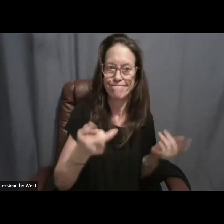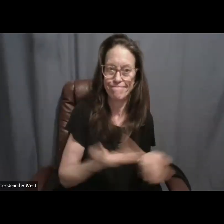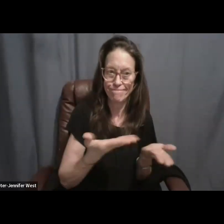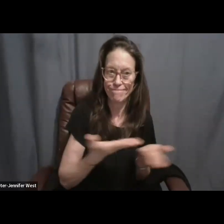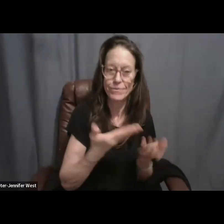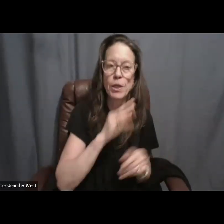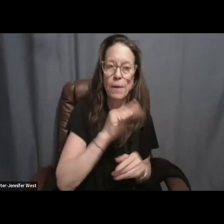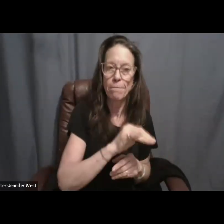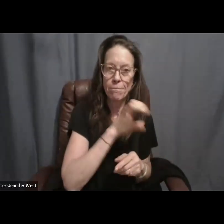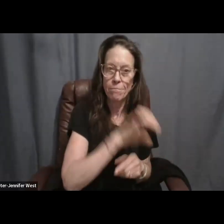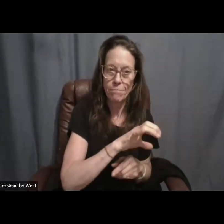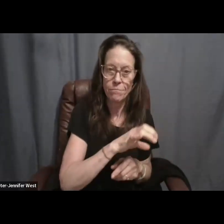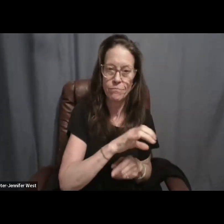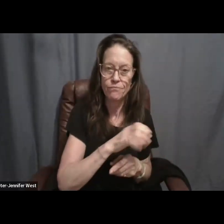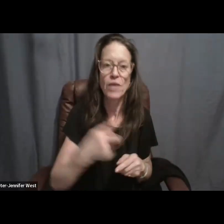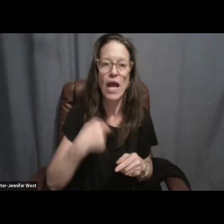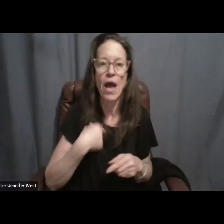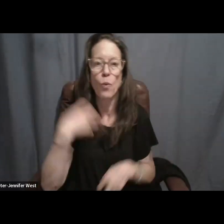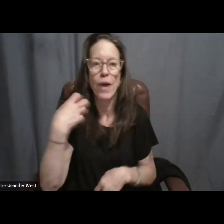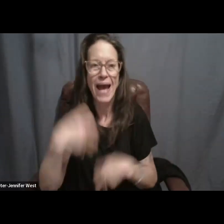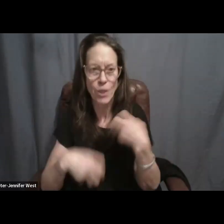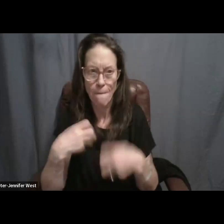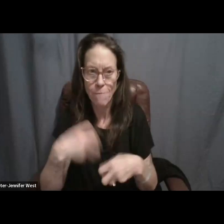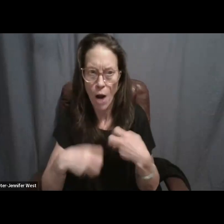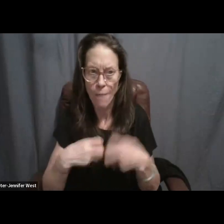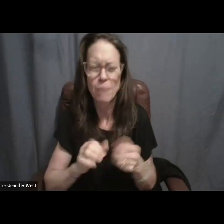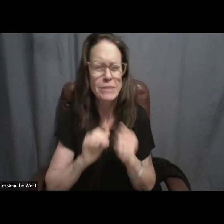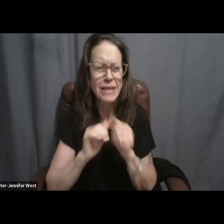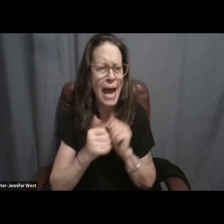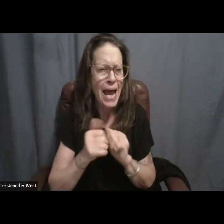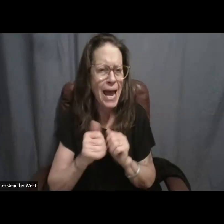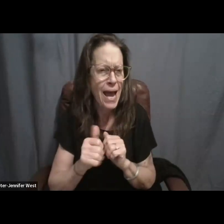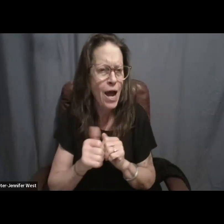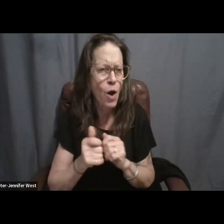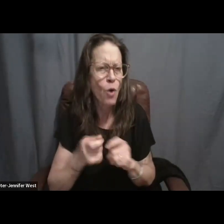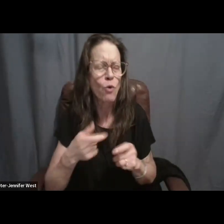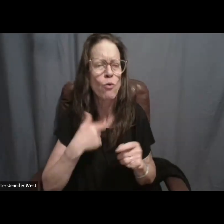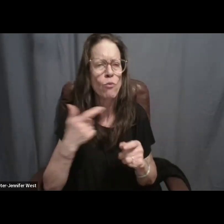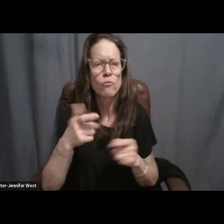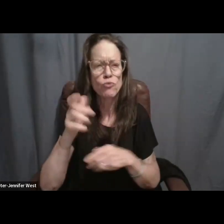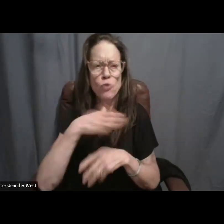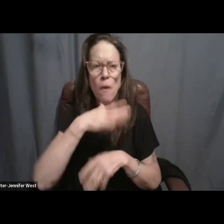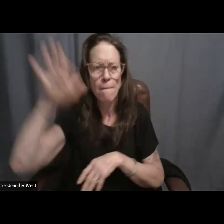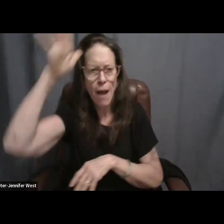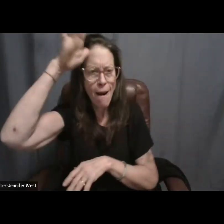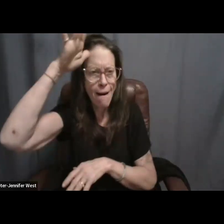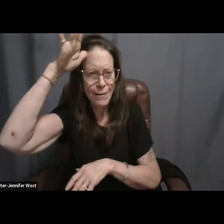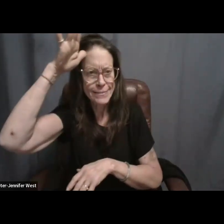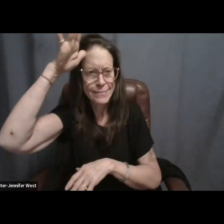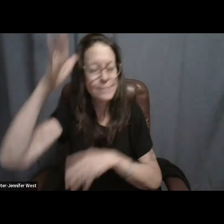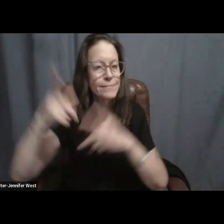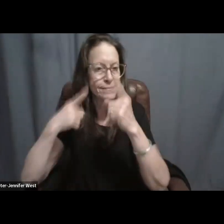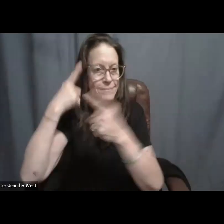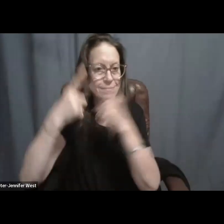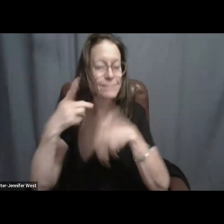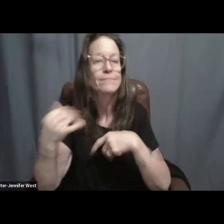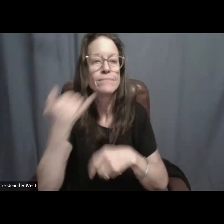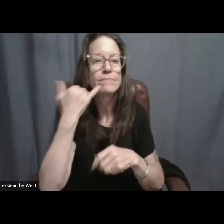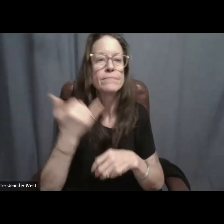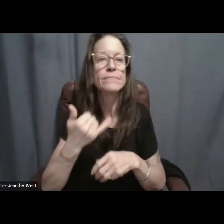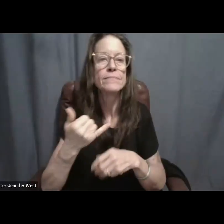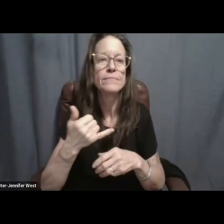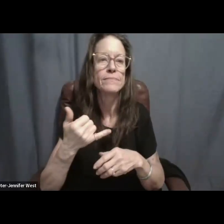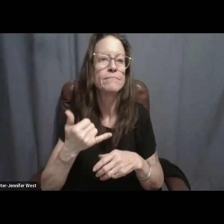issues, and this is something to consider for the parents that have um, folks that are graduating this year out